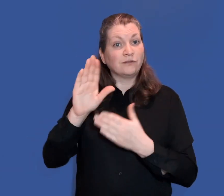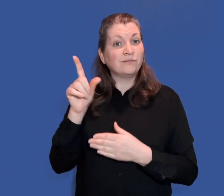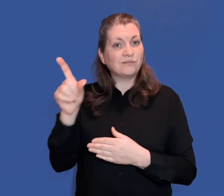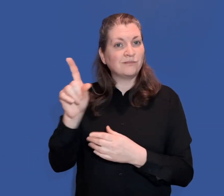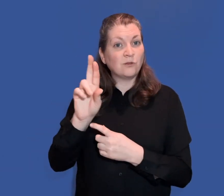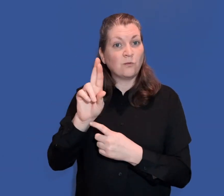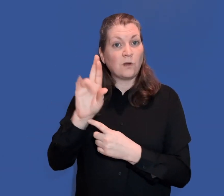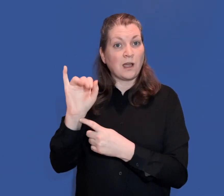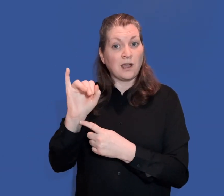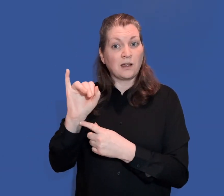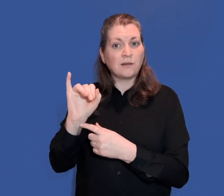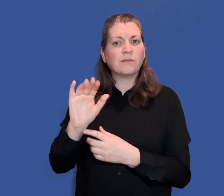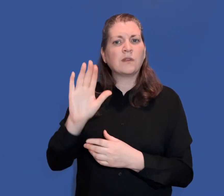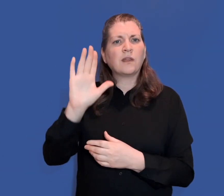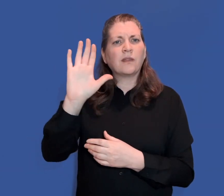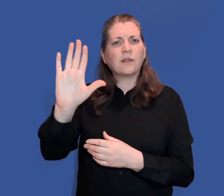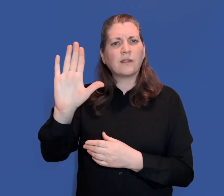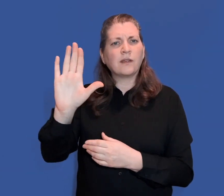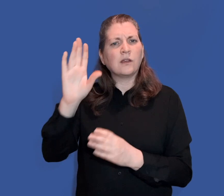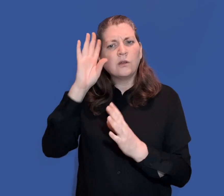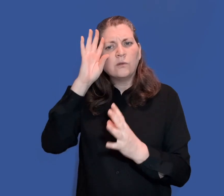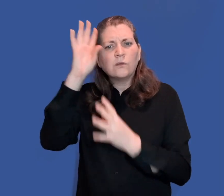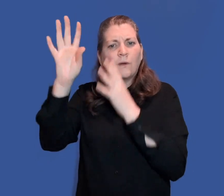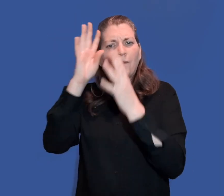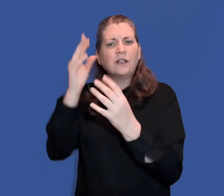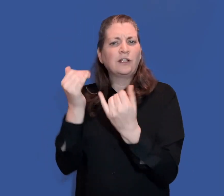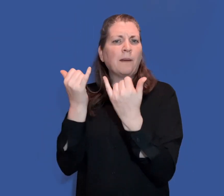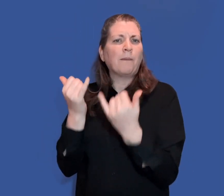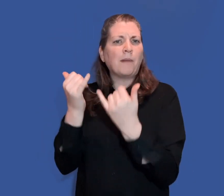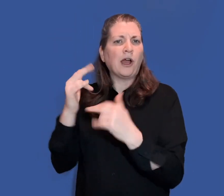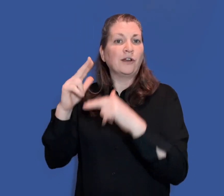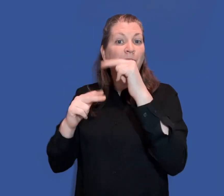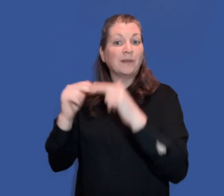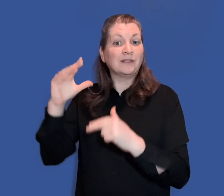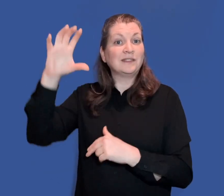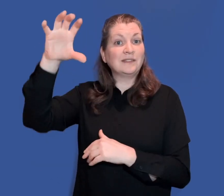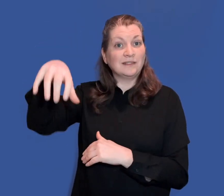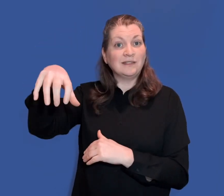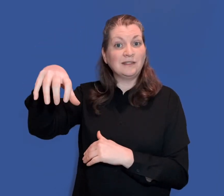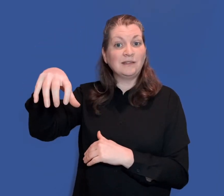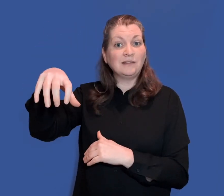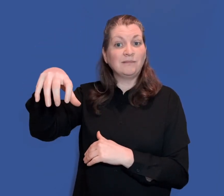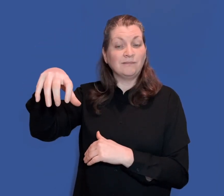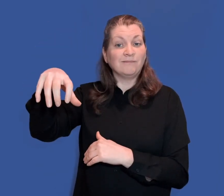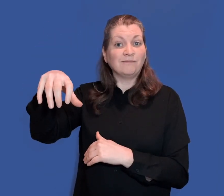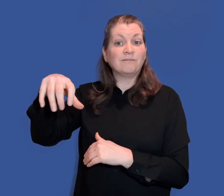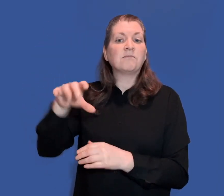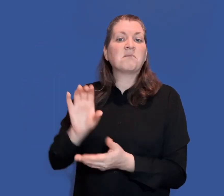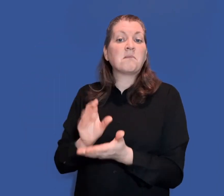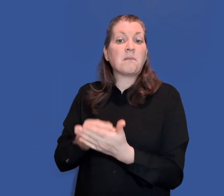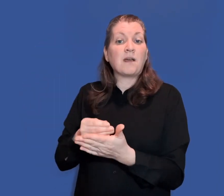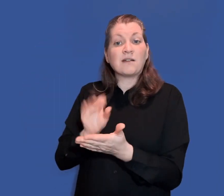Category C is for the Community College of Rhode Island renovation and modernization